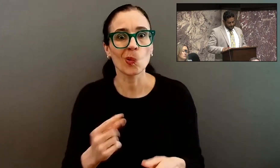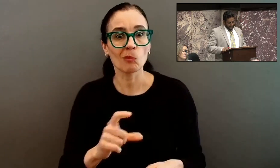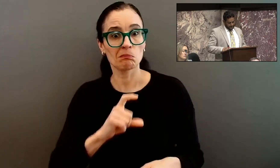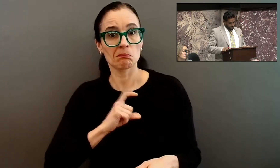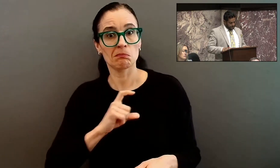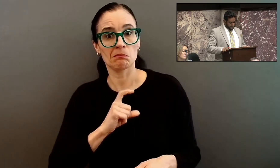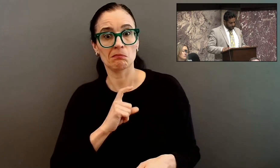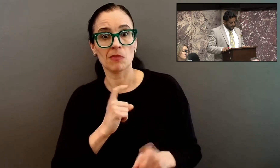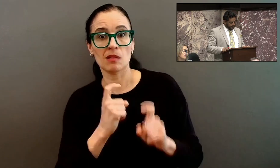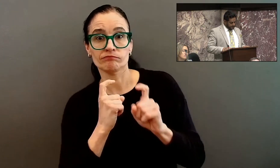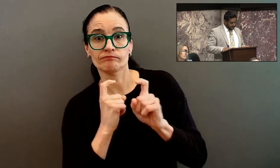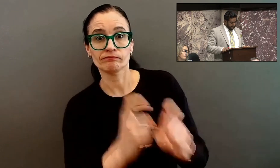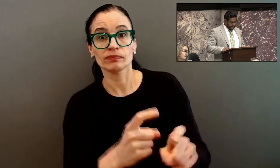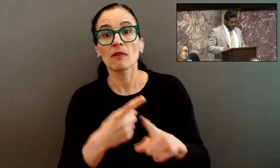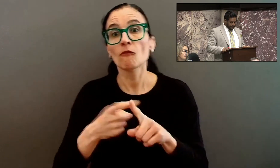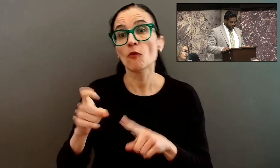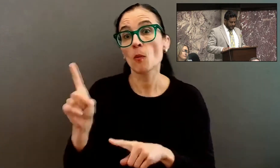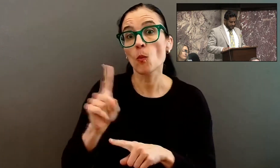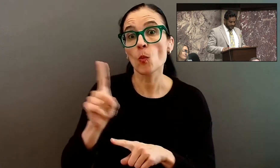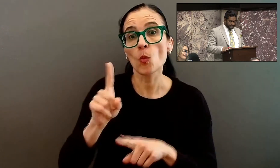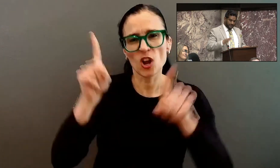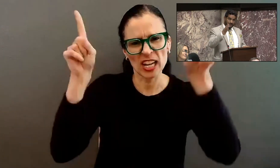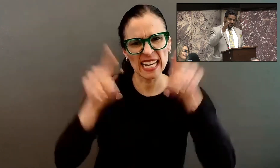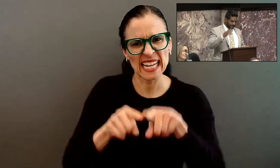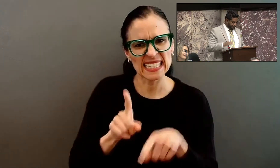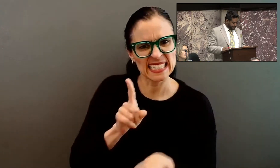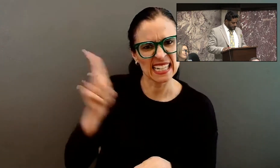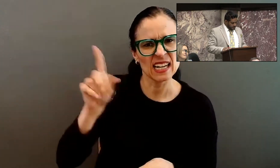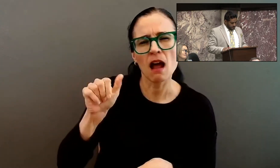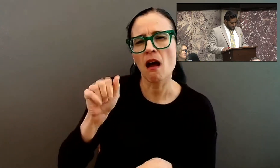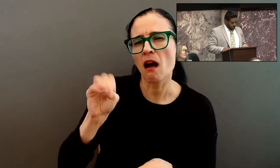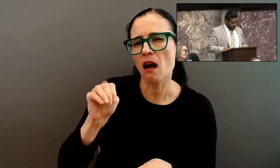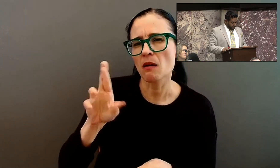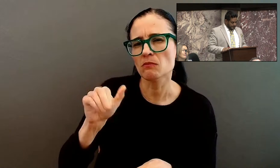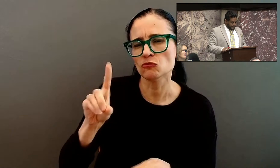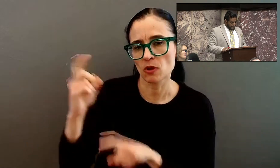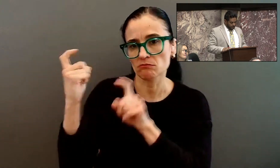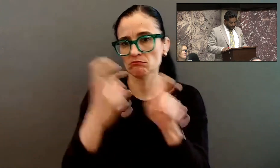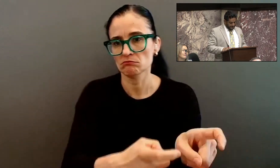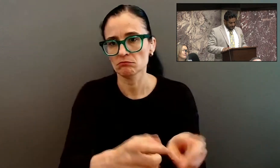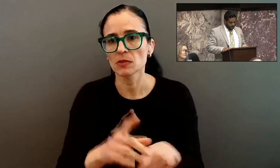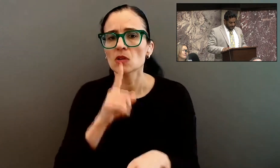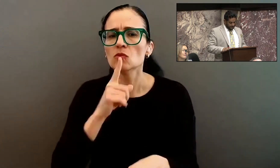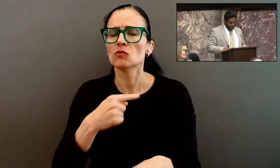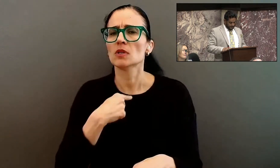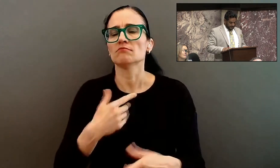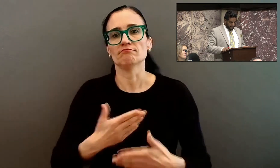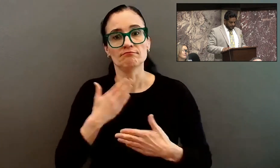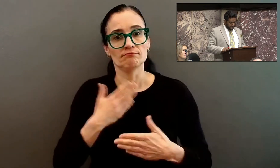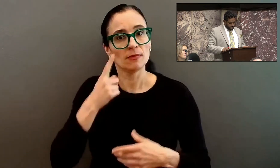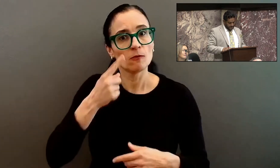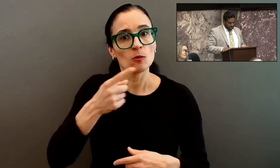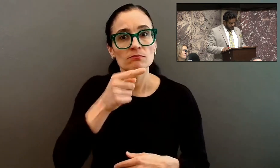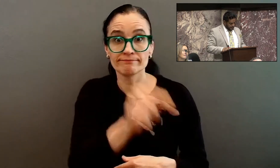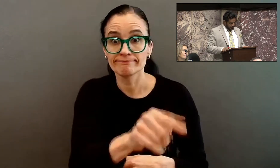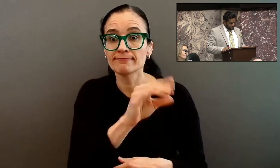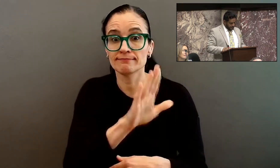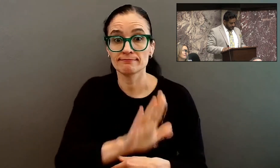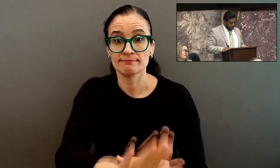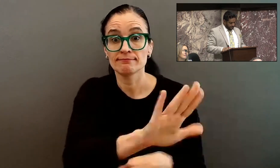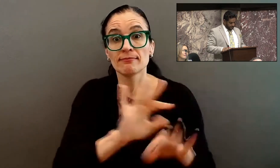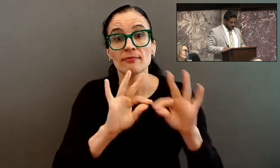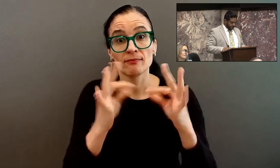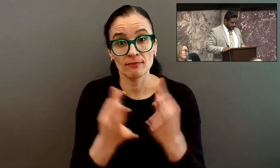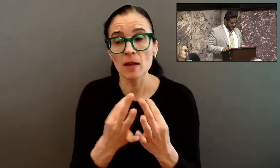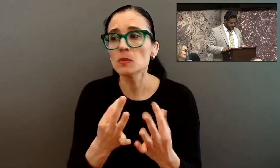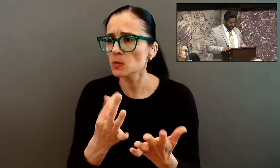happy today, Mr. Avtar Singh Dhillon and his family in the gallery. Will the House please join me in thanking and